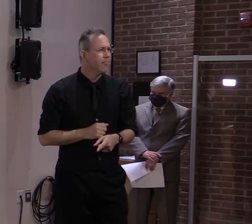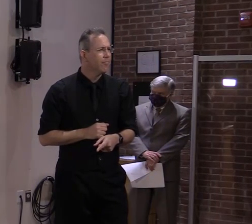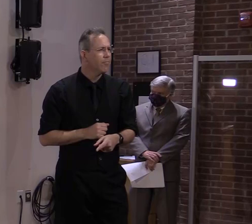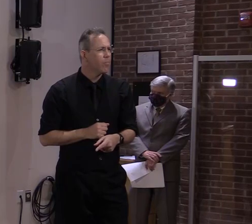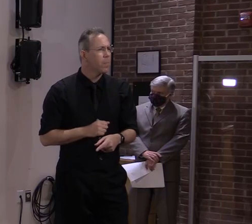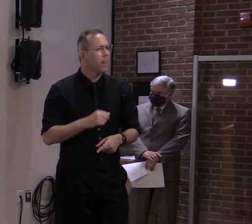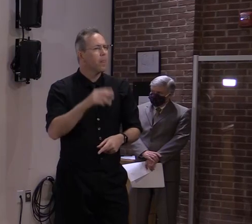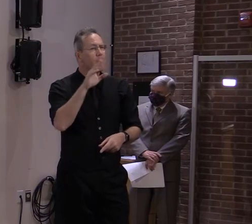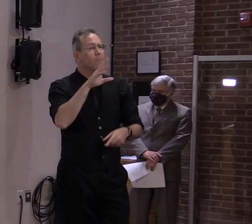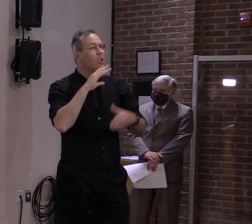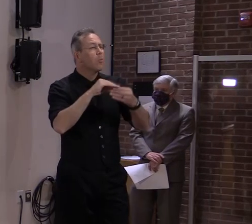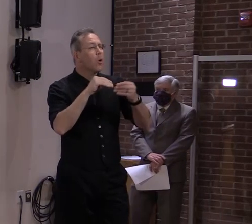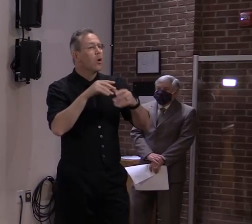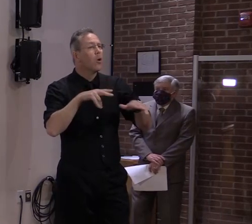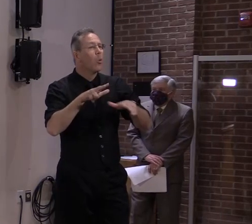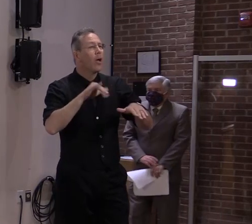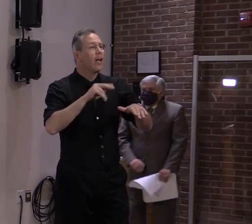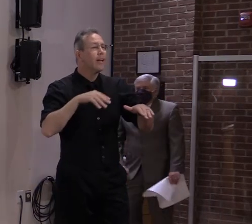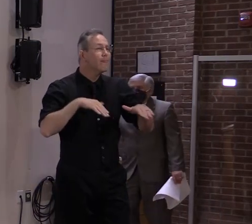those?